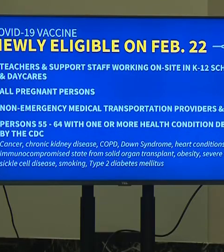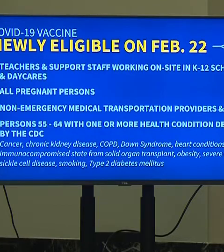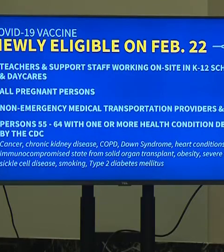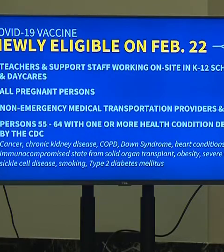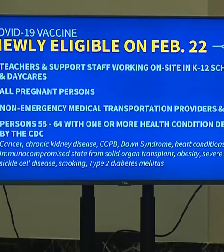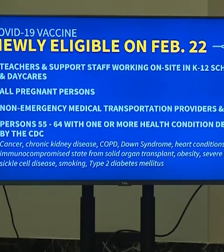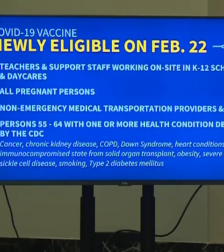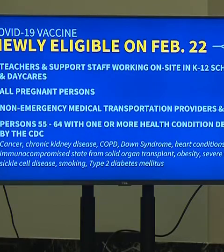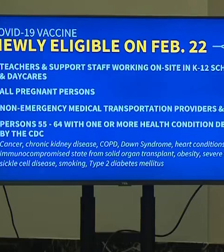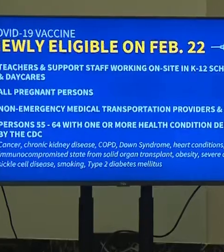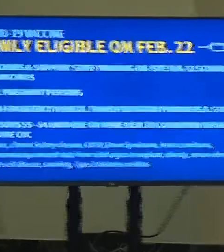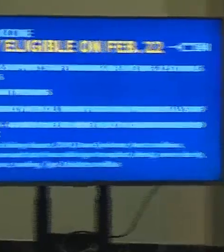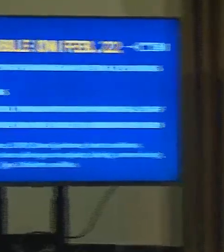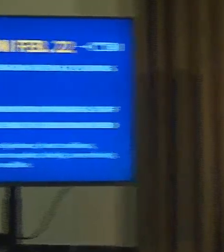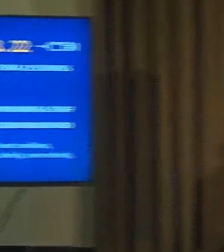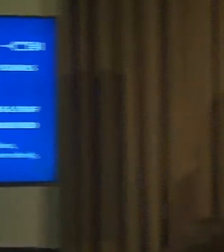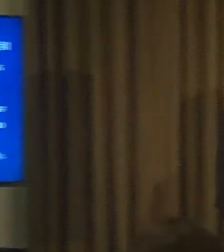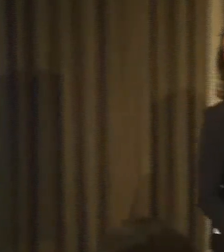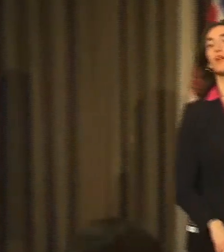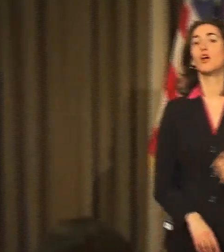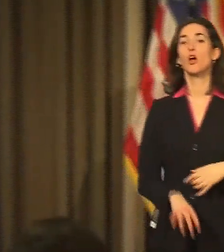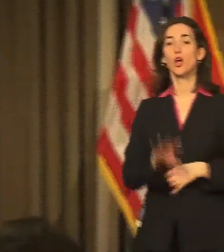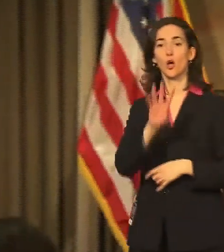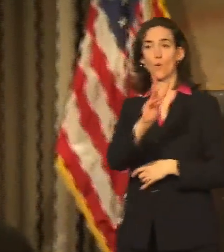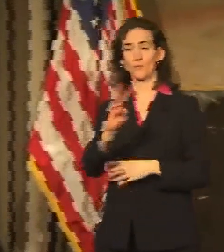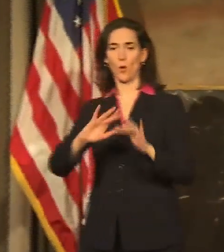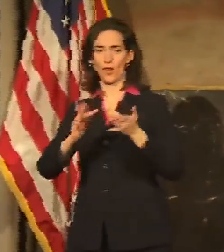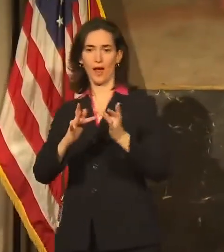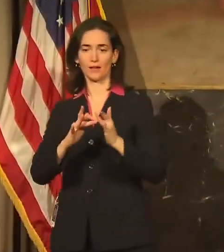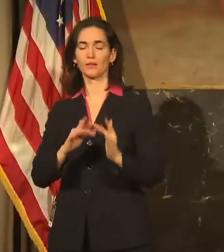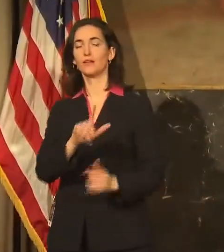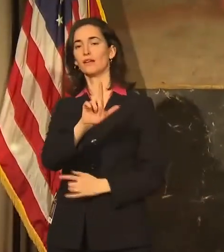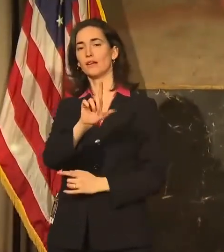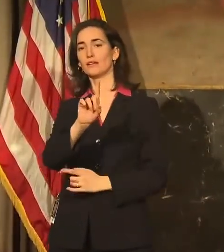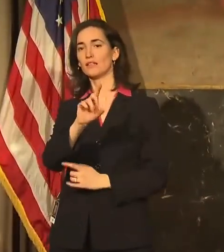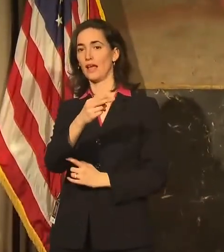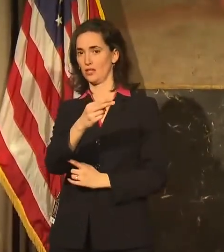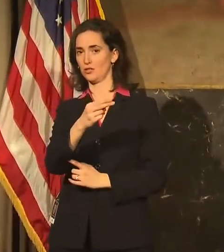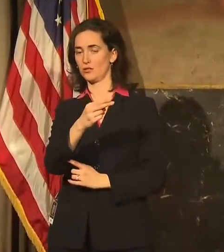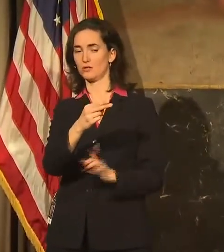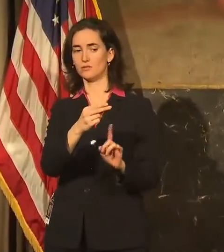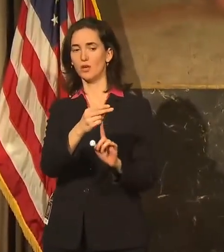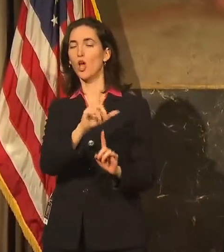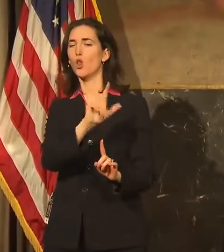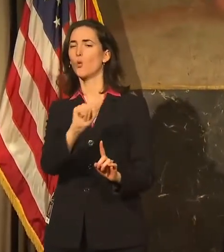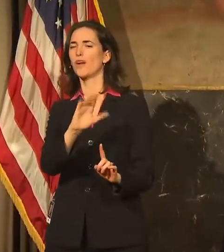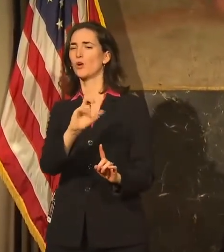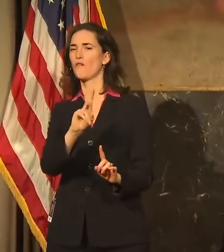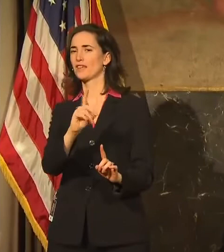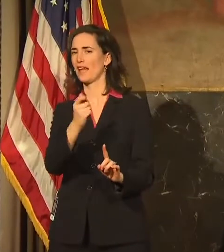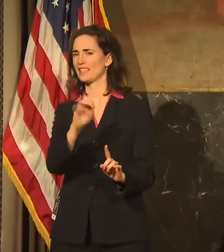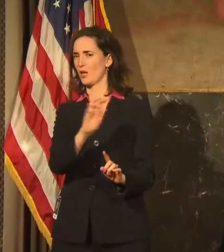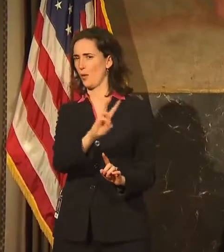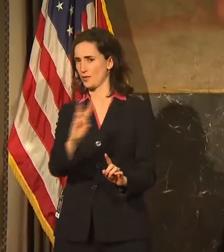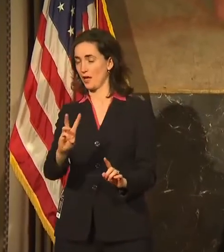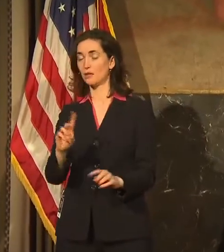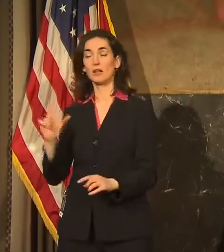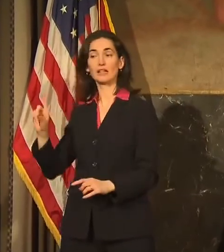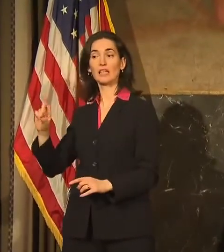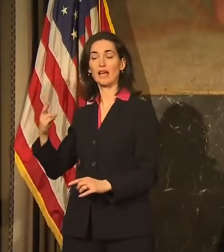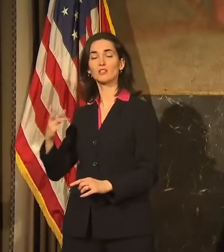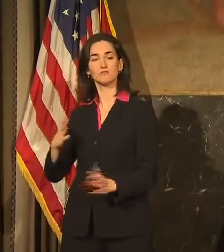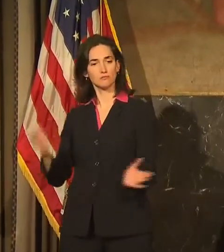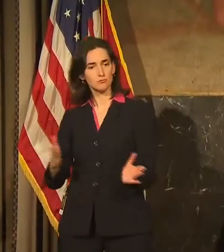found on the Louisiana COVID vaccine website. LDH is encouraging residents to print and fill that form